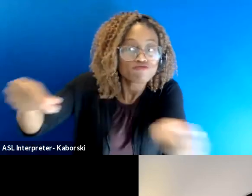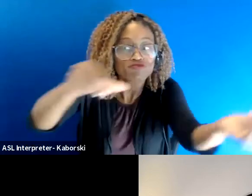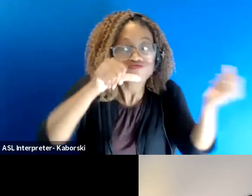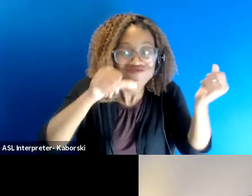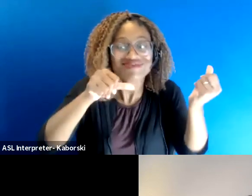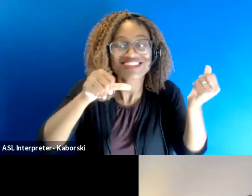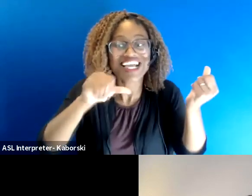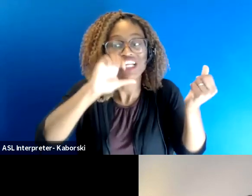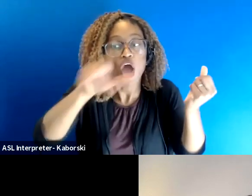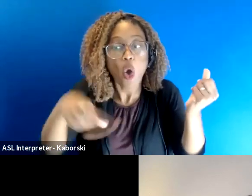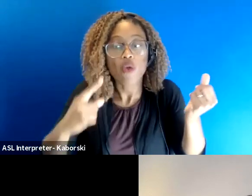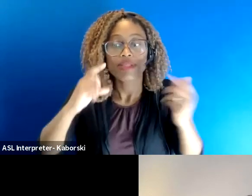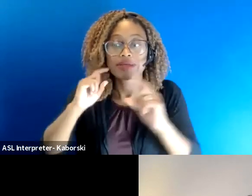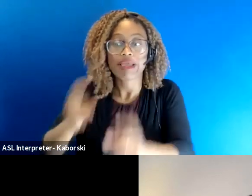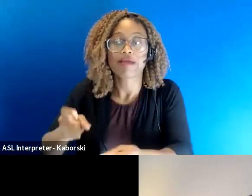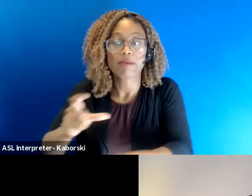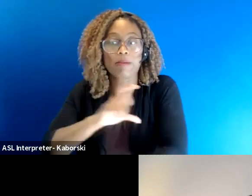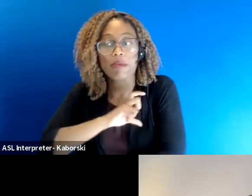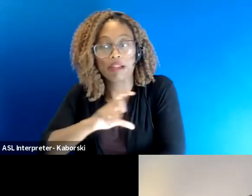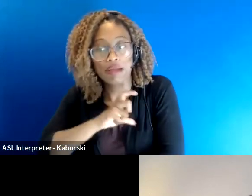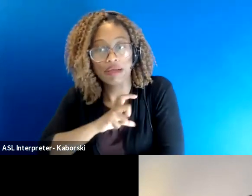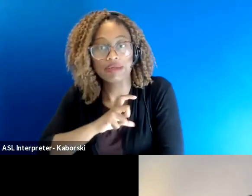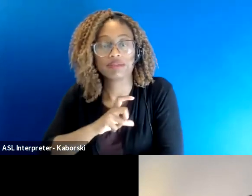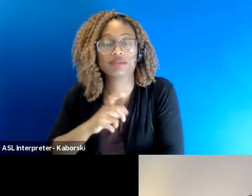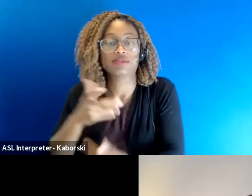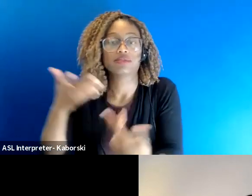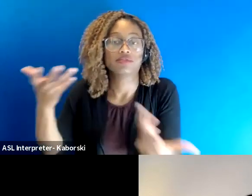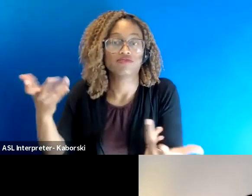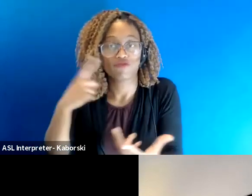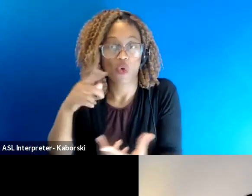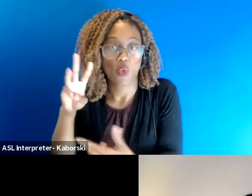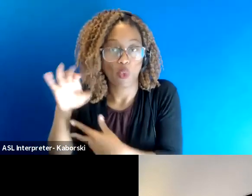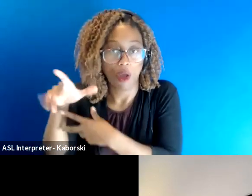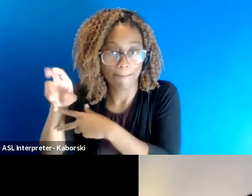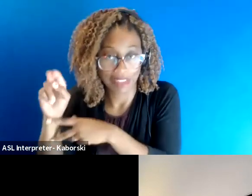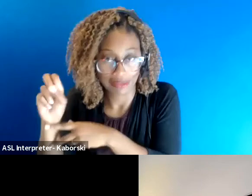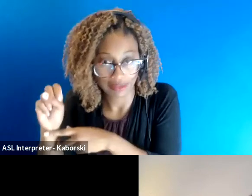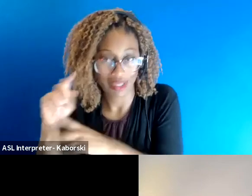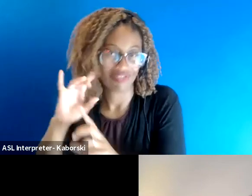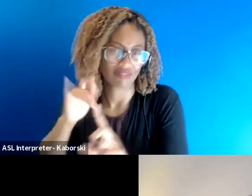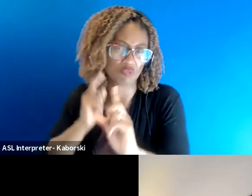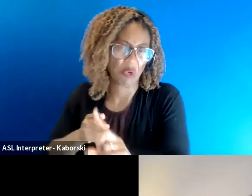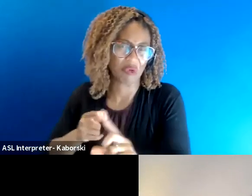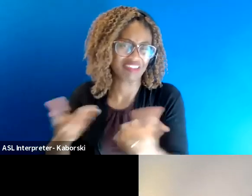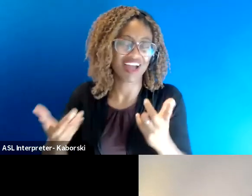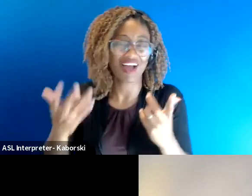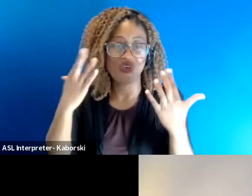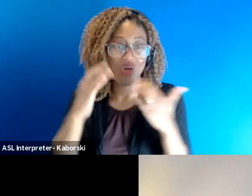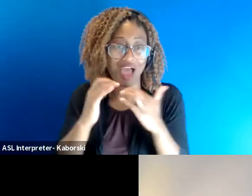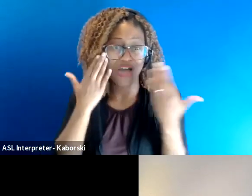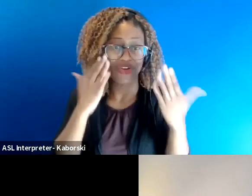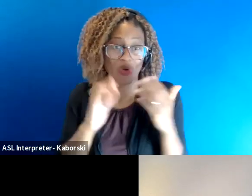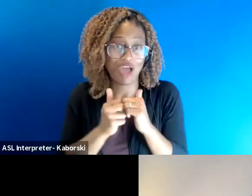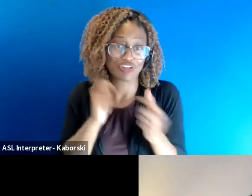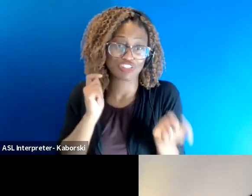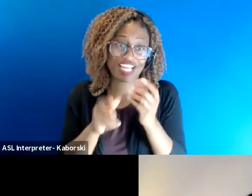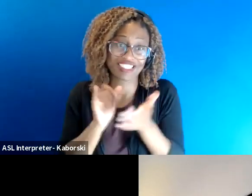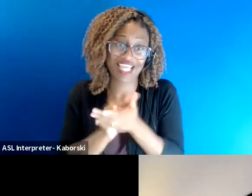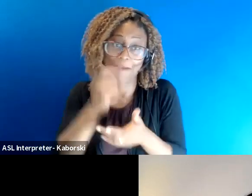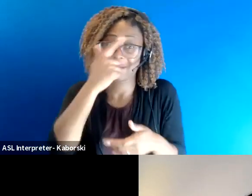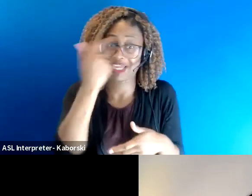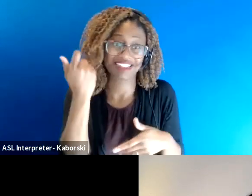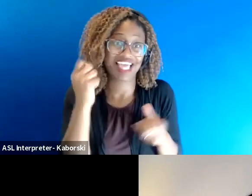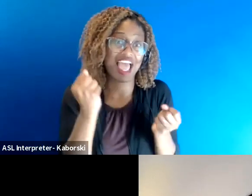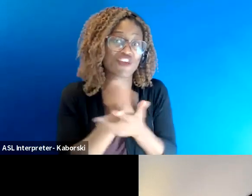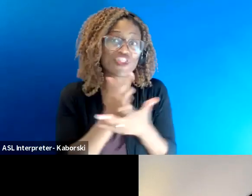And I don't know how to change that, because everything is so politicized right now because